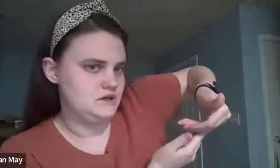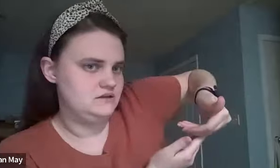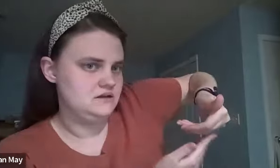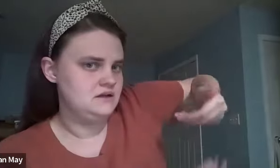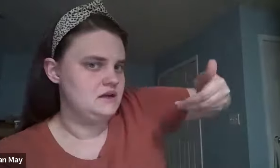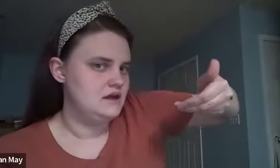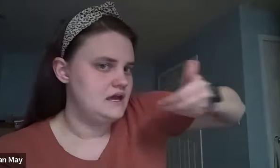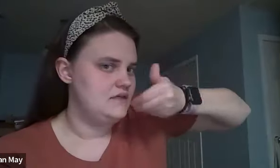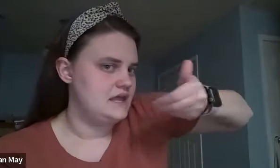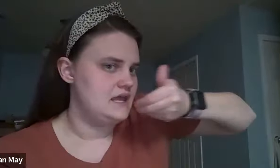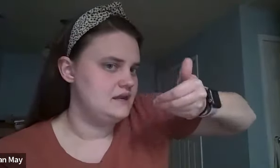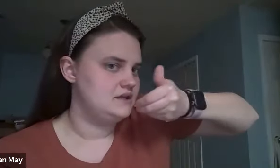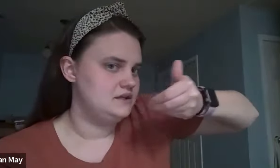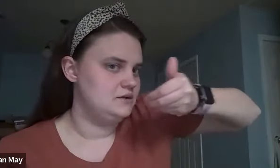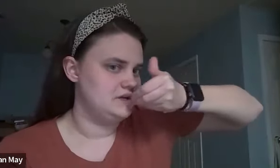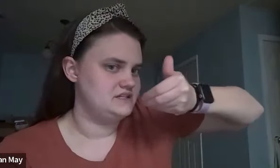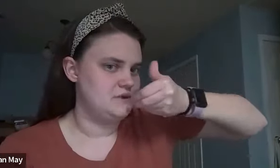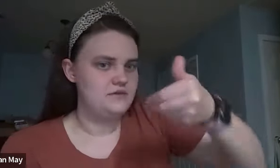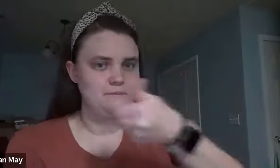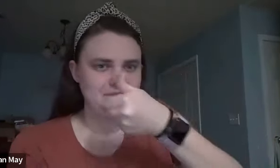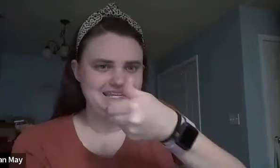it. And then you bring it to your mouth. Pizza.